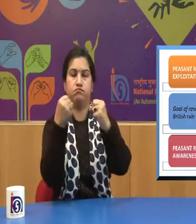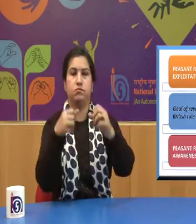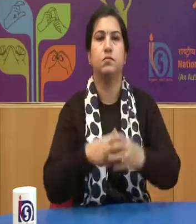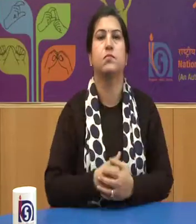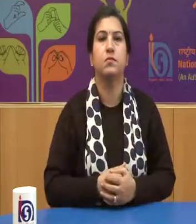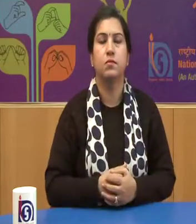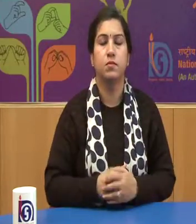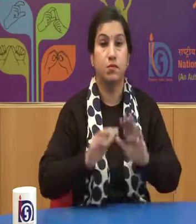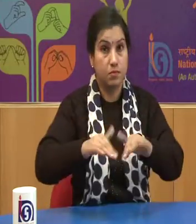Dear learners,